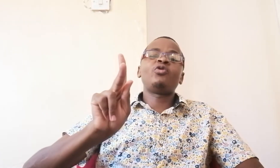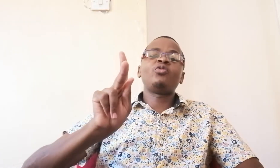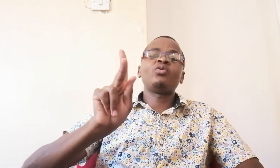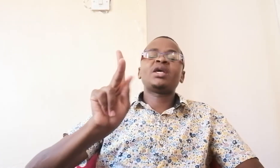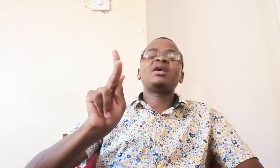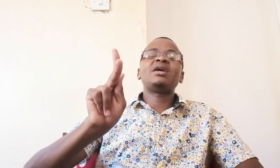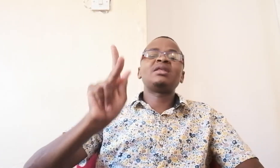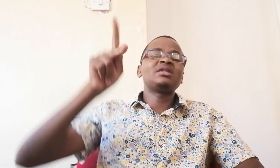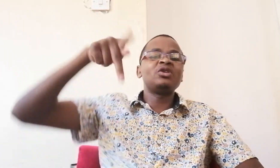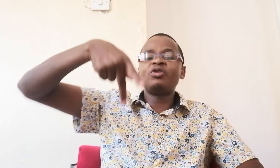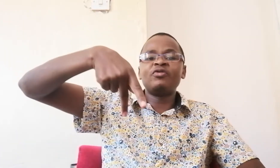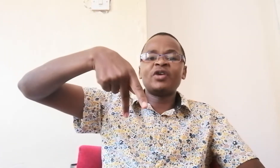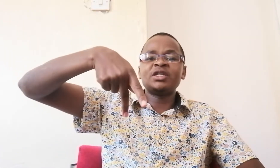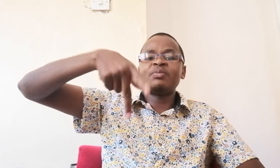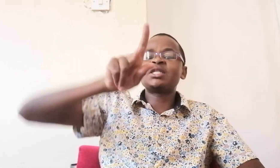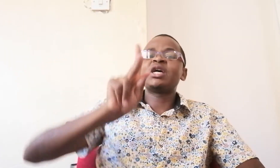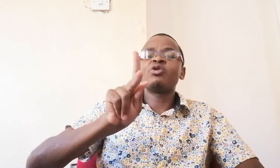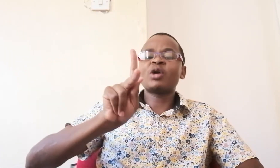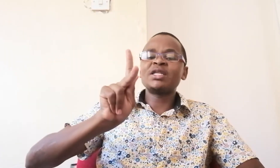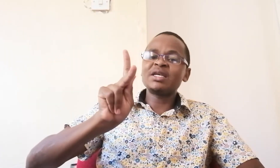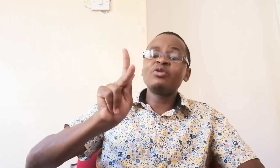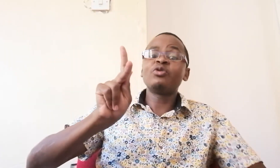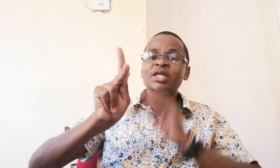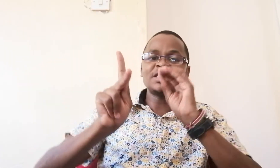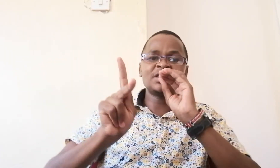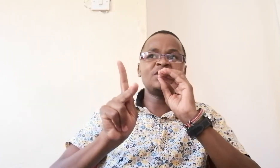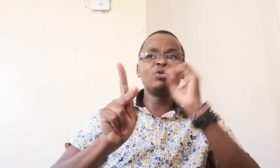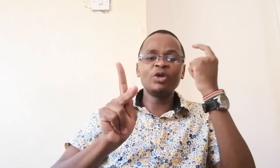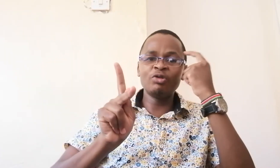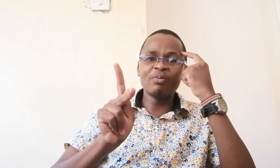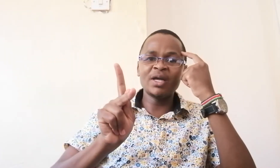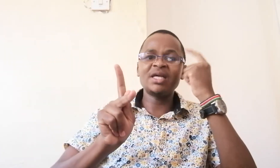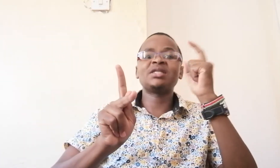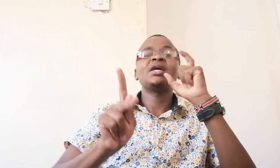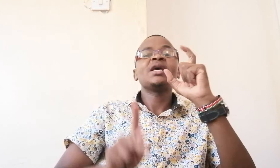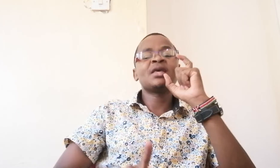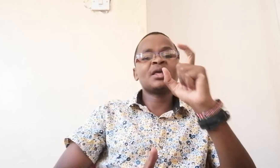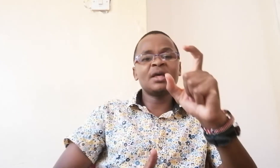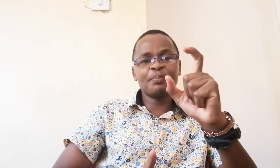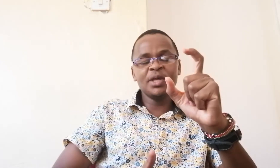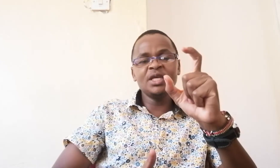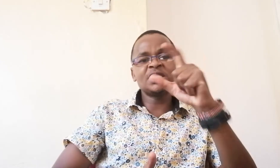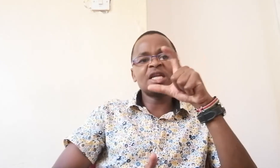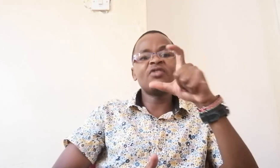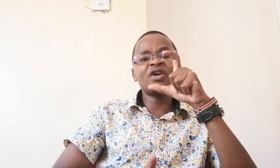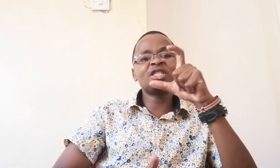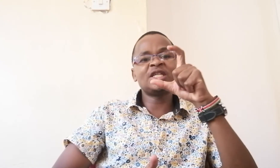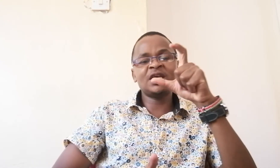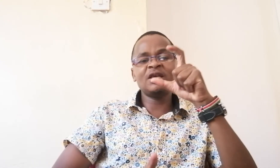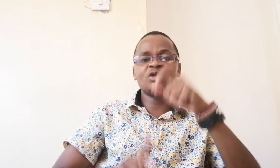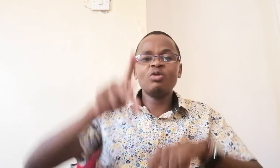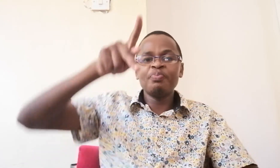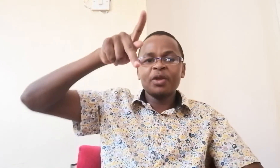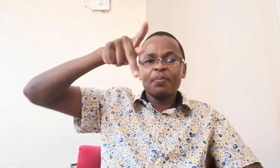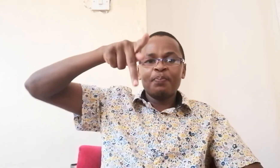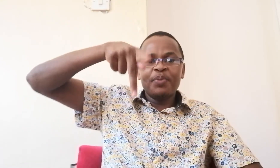do K like this, then you invert it. But you can just know in your mind that P is an inverted K. So